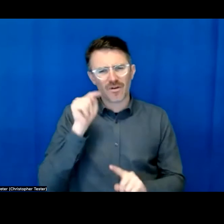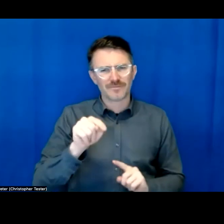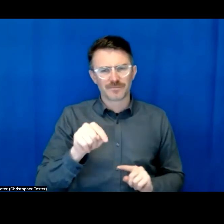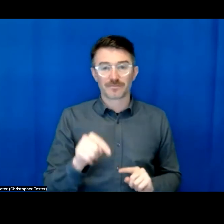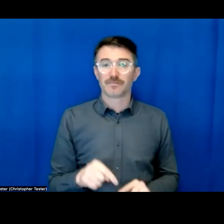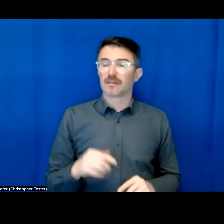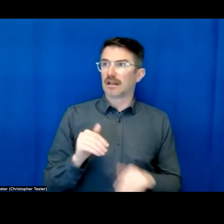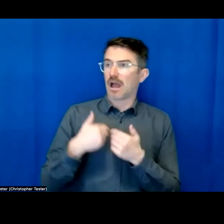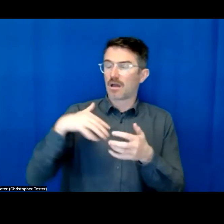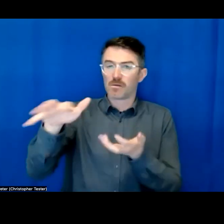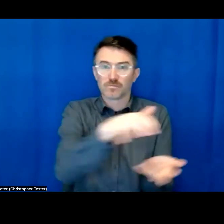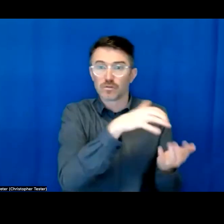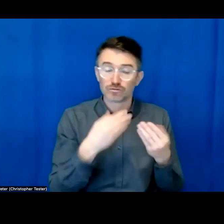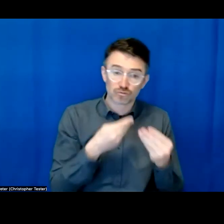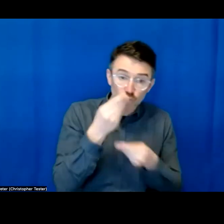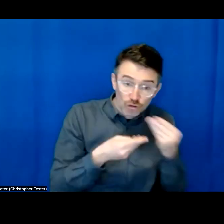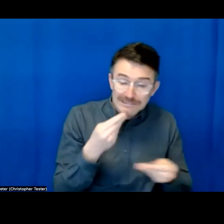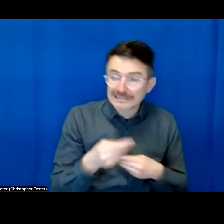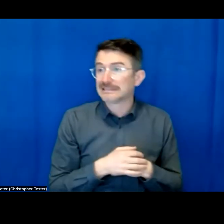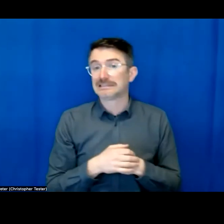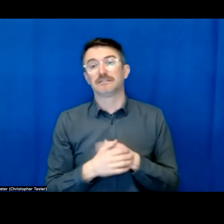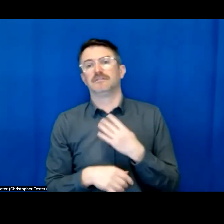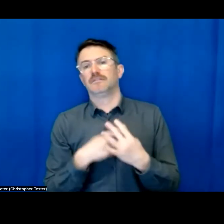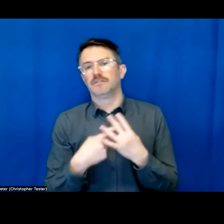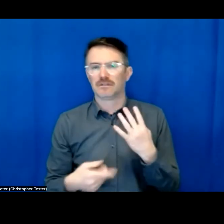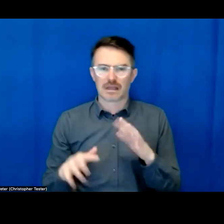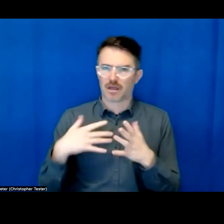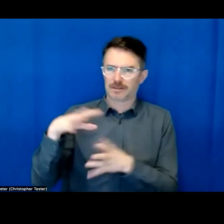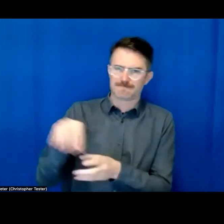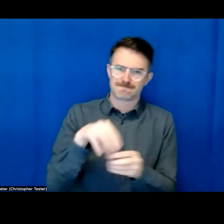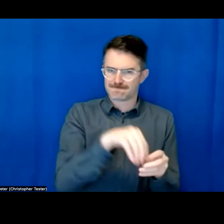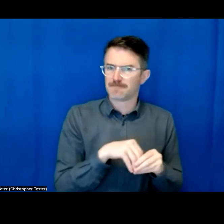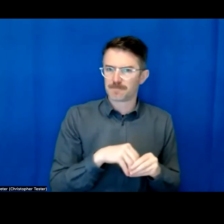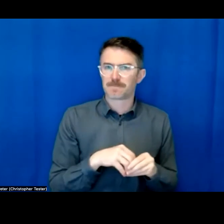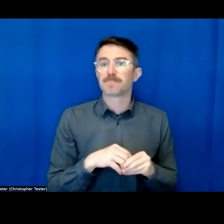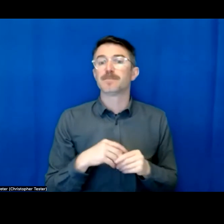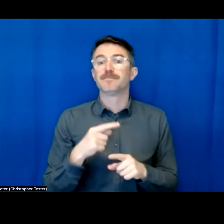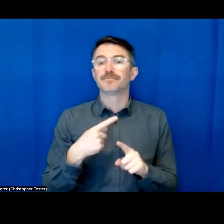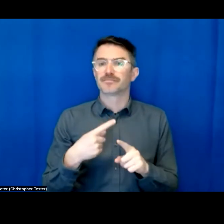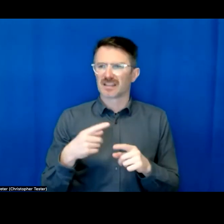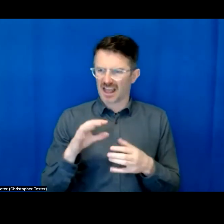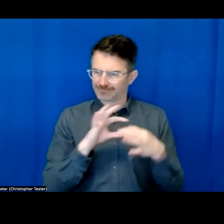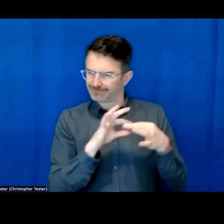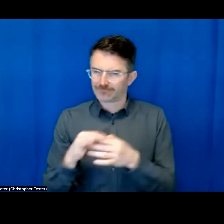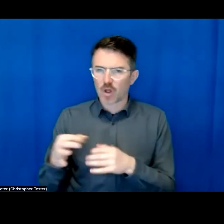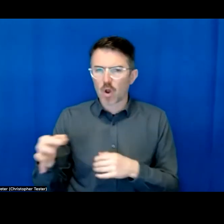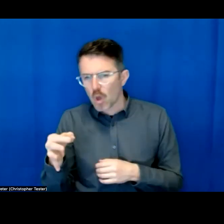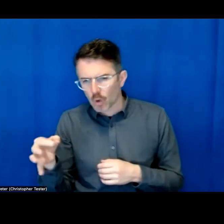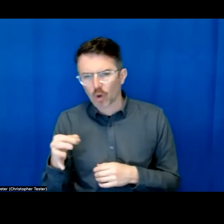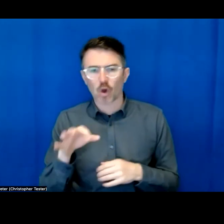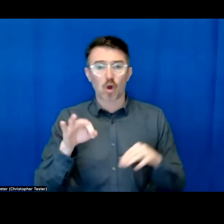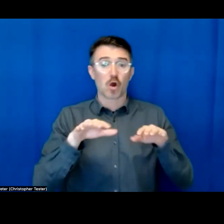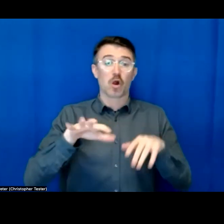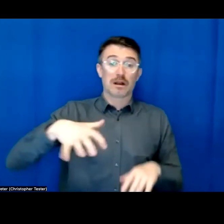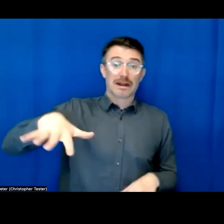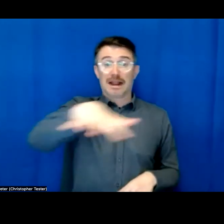dialogue with different stakeholders at the regional and at the national and global level. And this has been really instrumental by the support